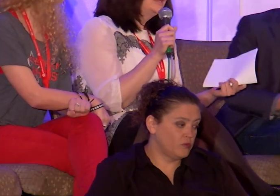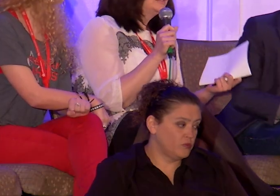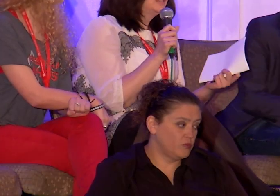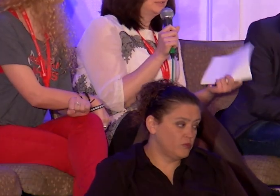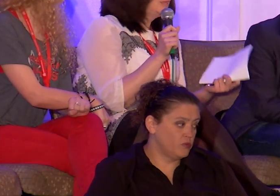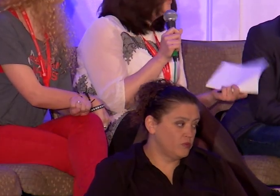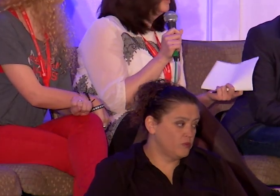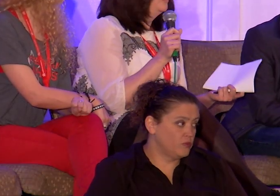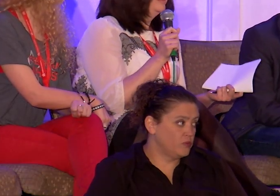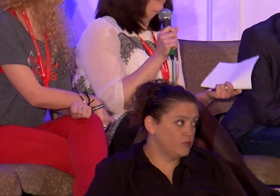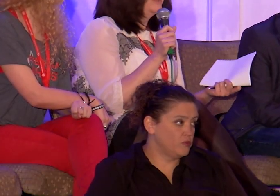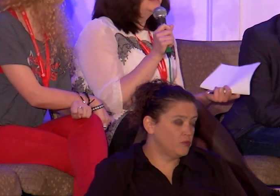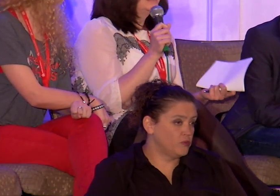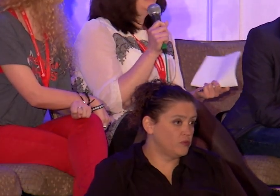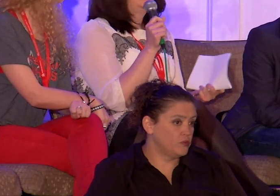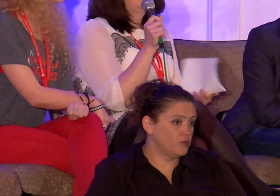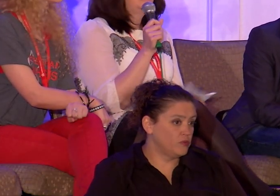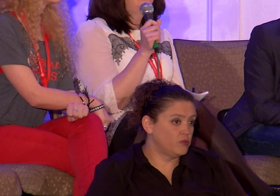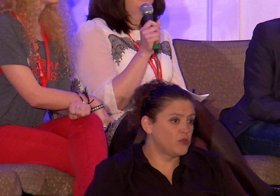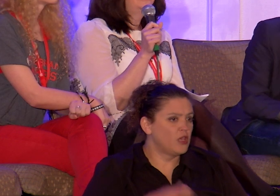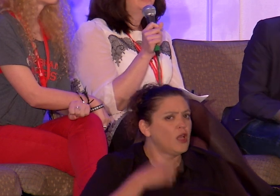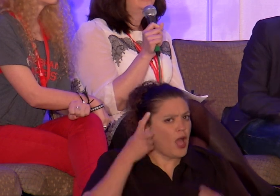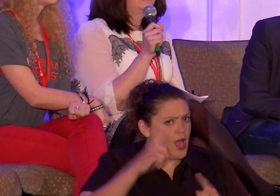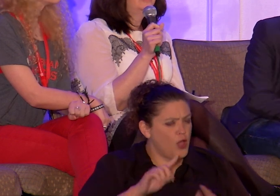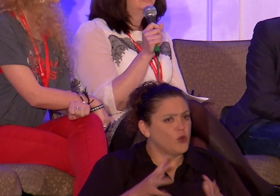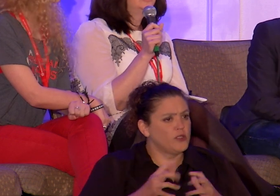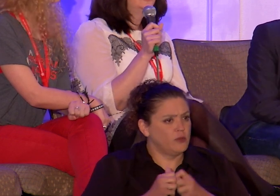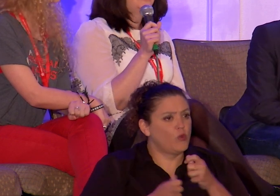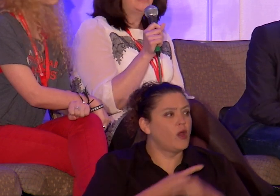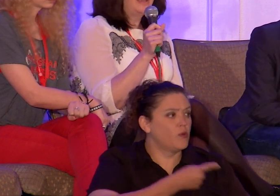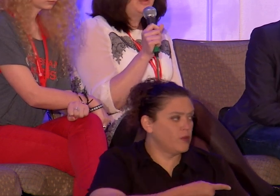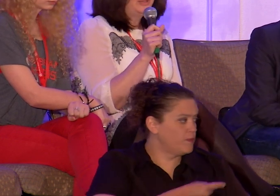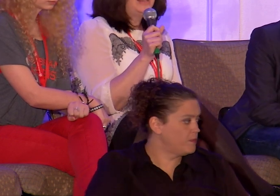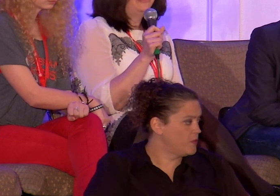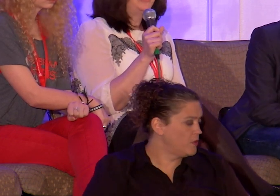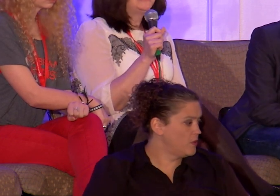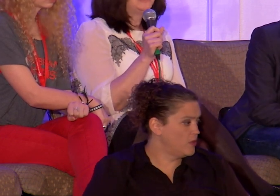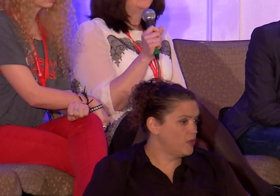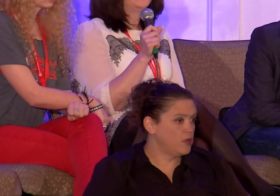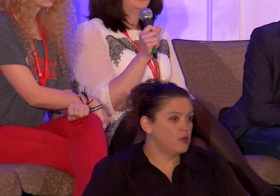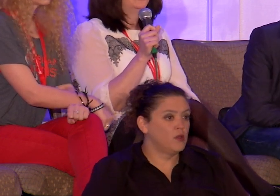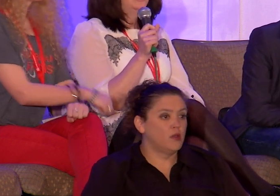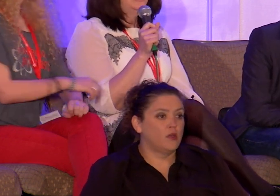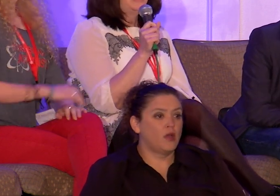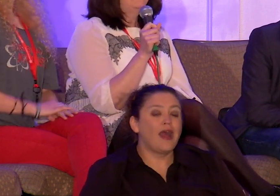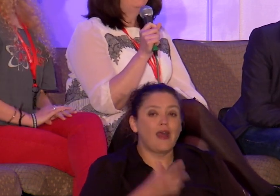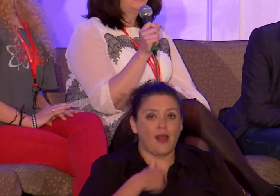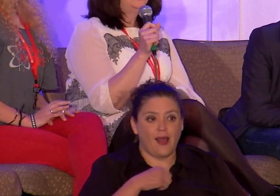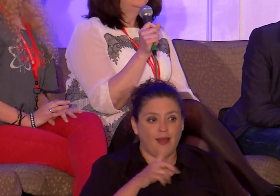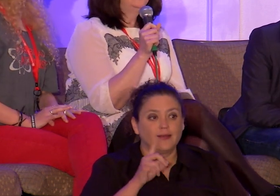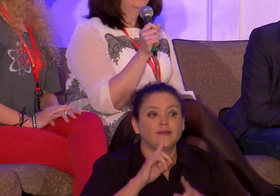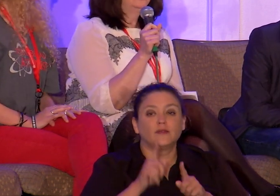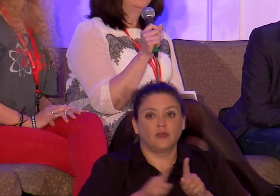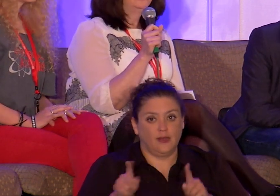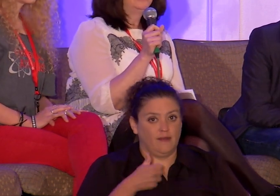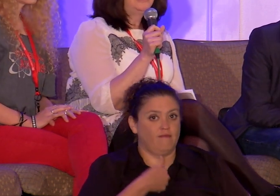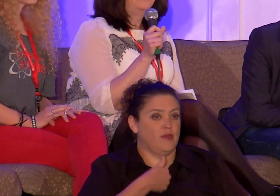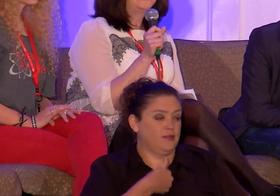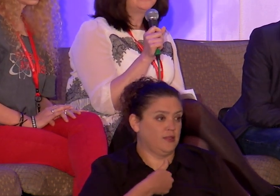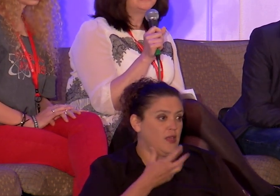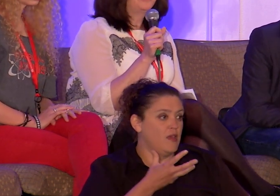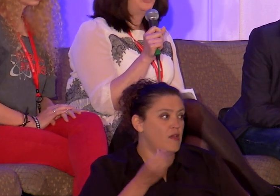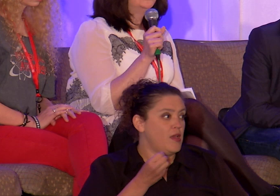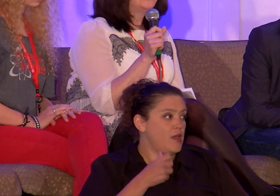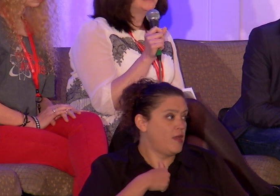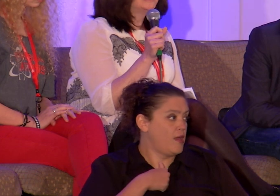I agree somewhat with Faisal. I mean, I think that, you know, I am on the left myself, so I find the